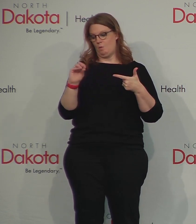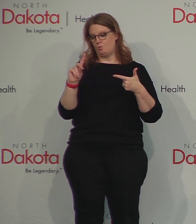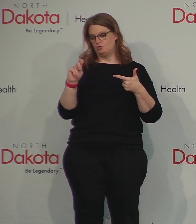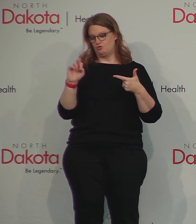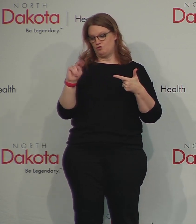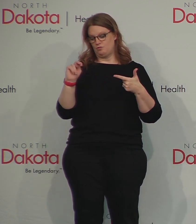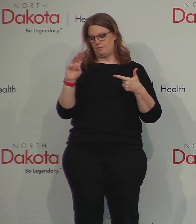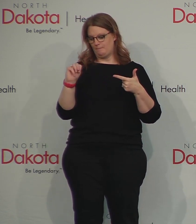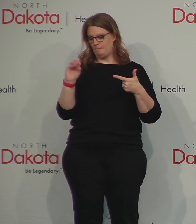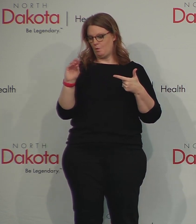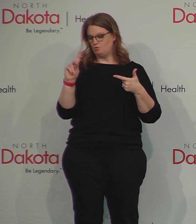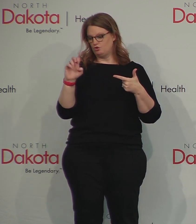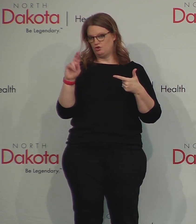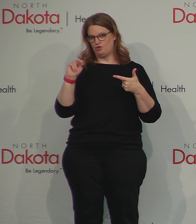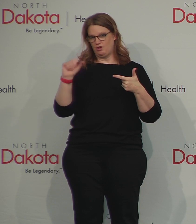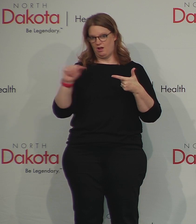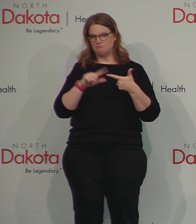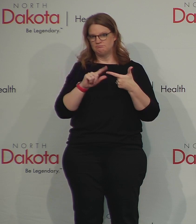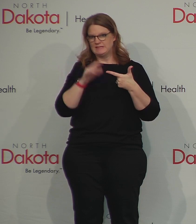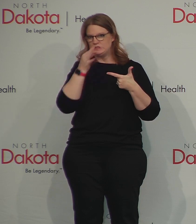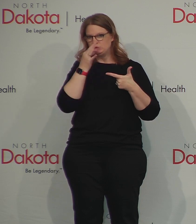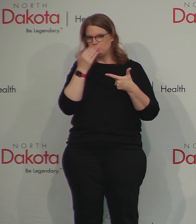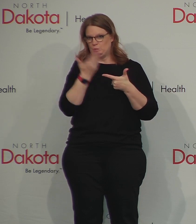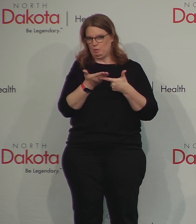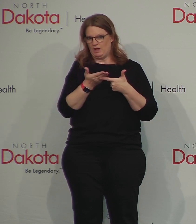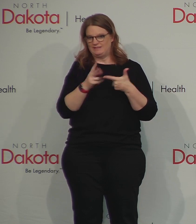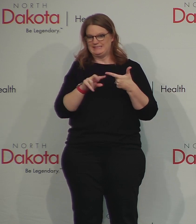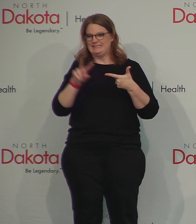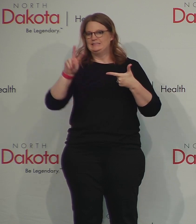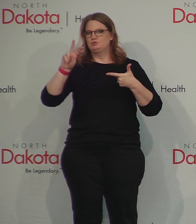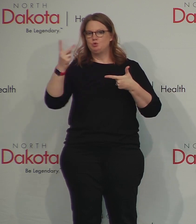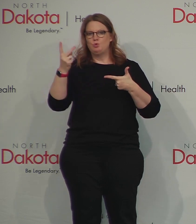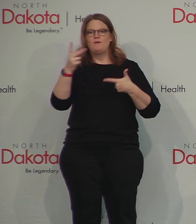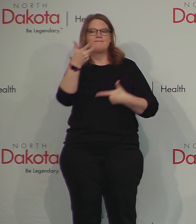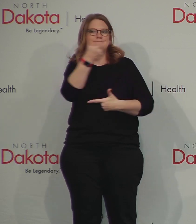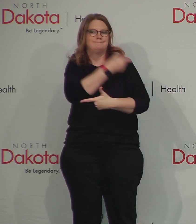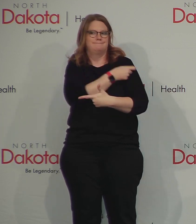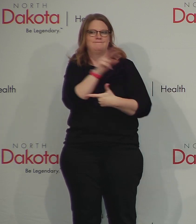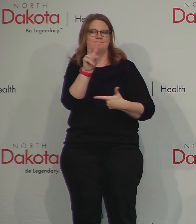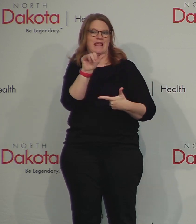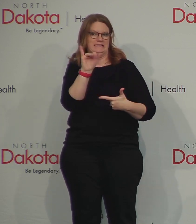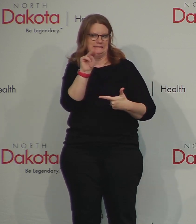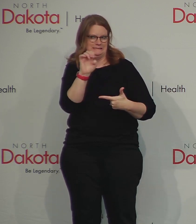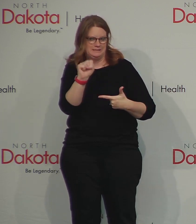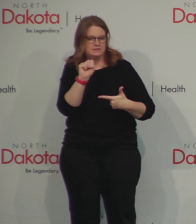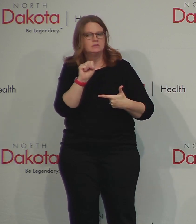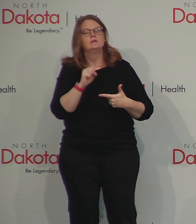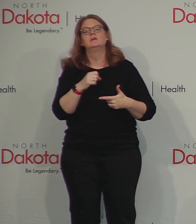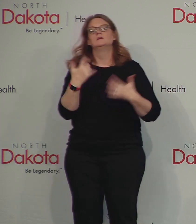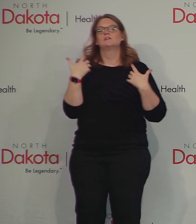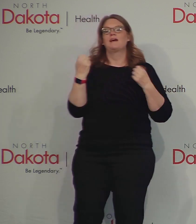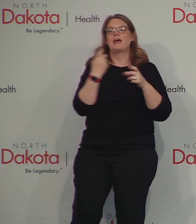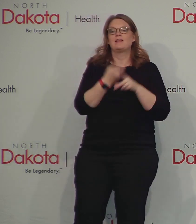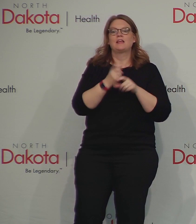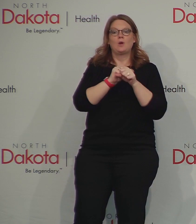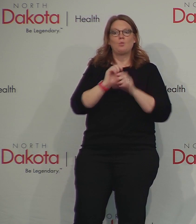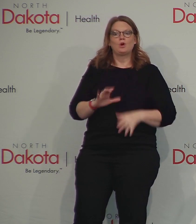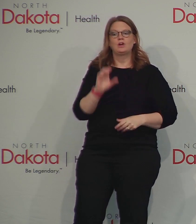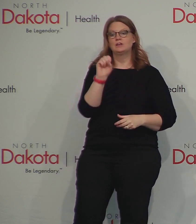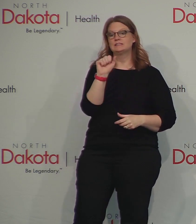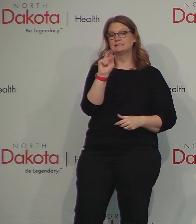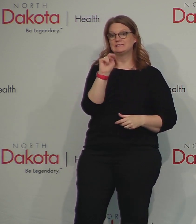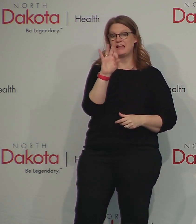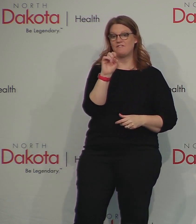way. Expected to be here shortly. There's a second vaccine. But as you've read here, that healthcare workers from Stanford